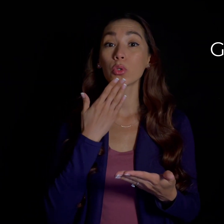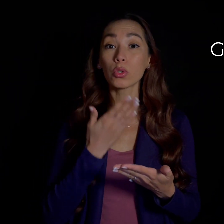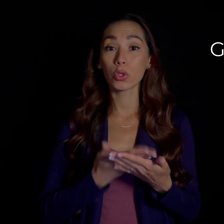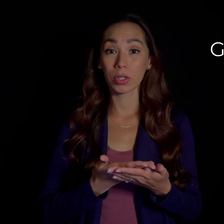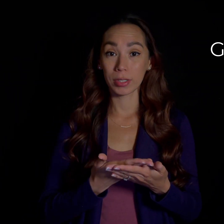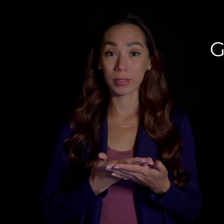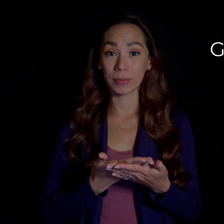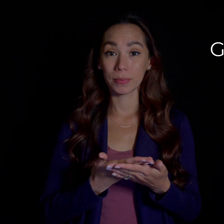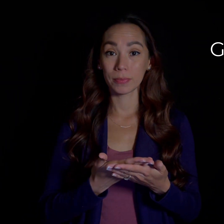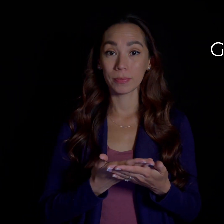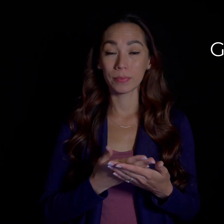Good.